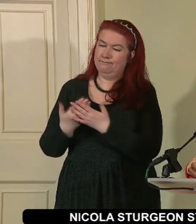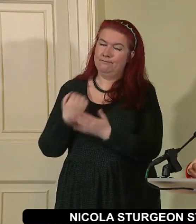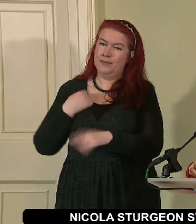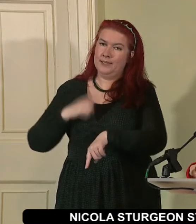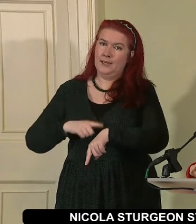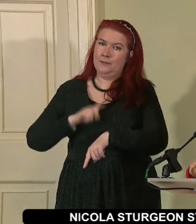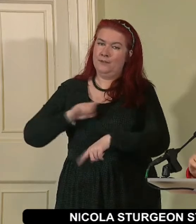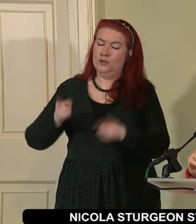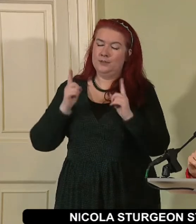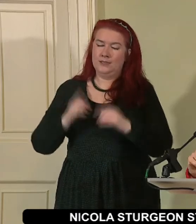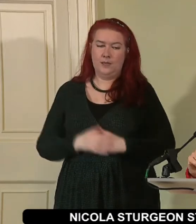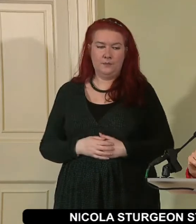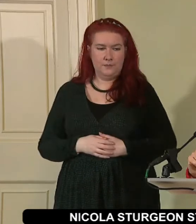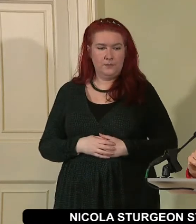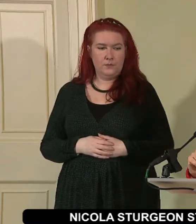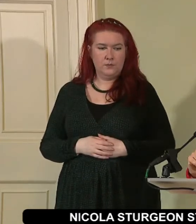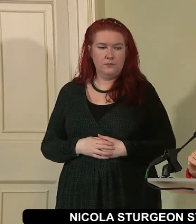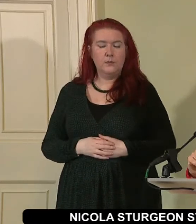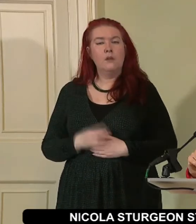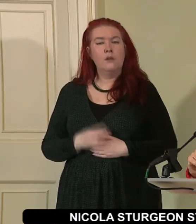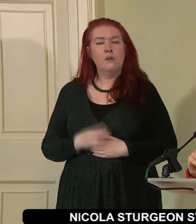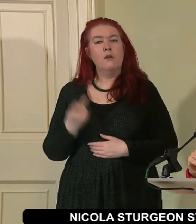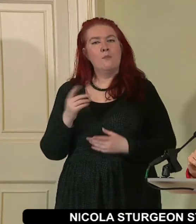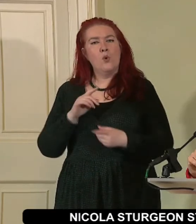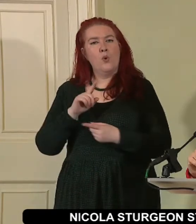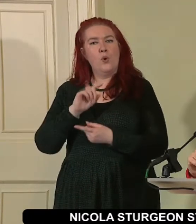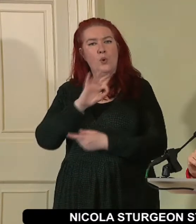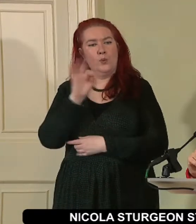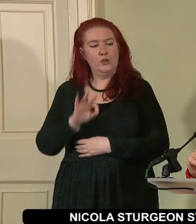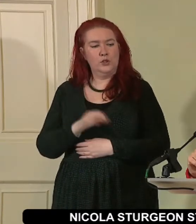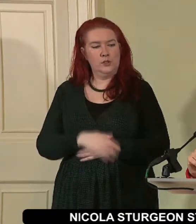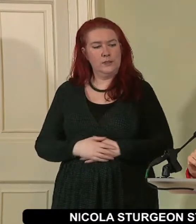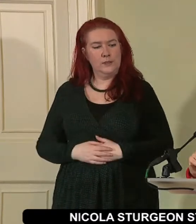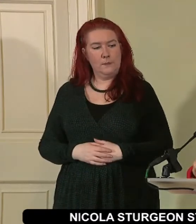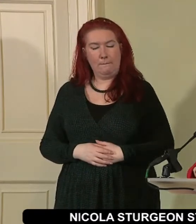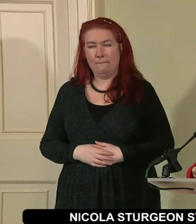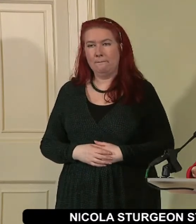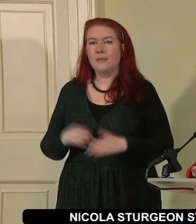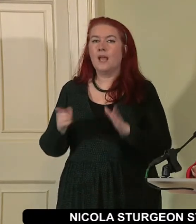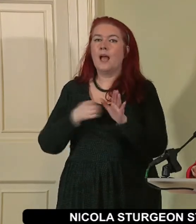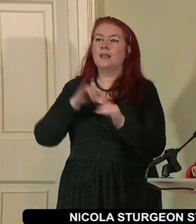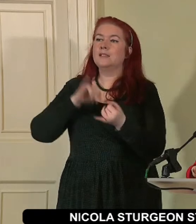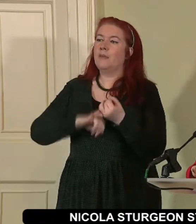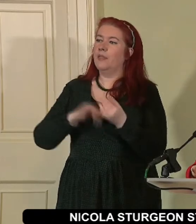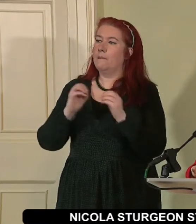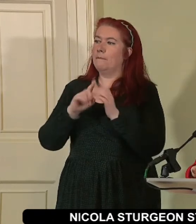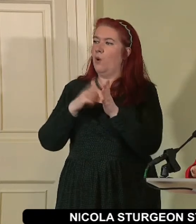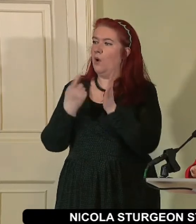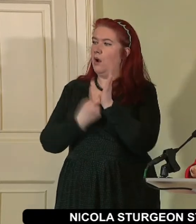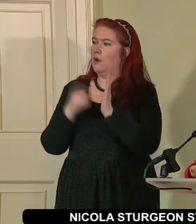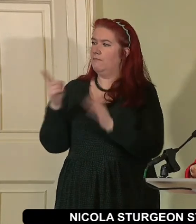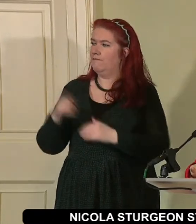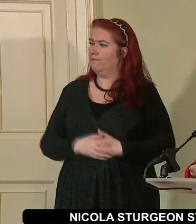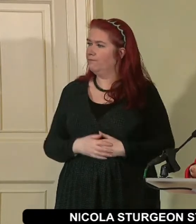Minister. Right, we'll take a couple more, and Alan Smith from Bower is the next one.